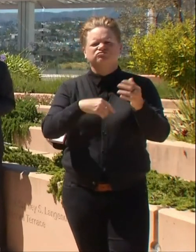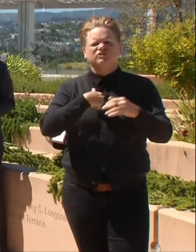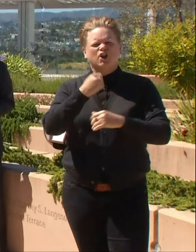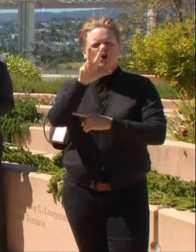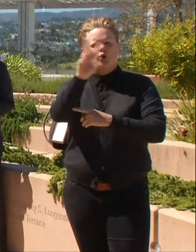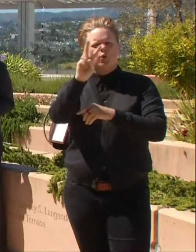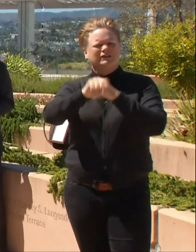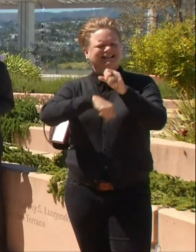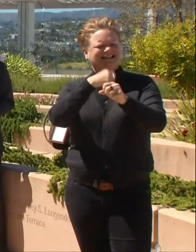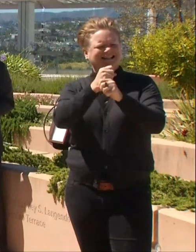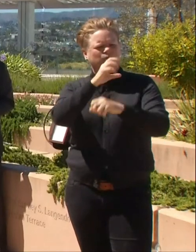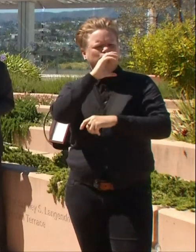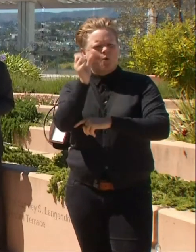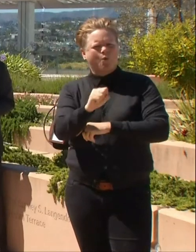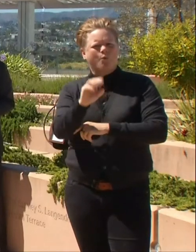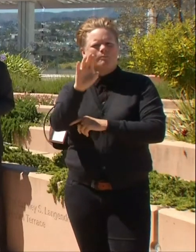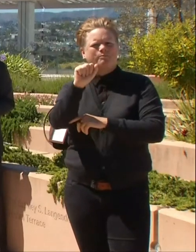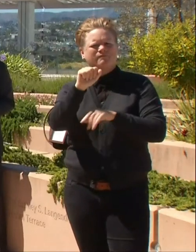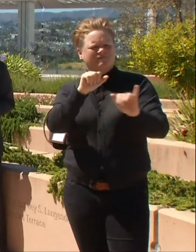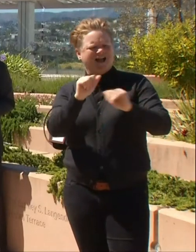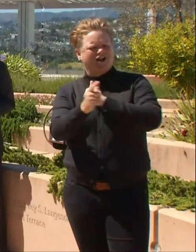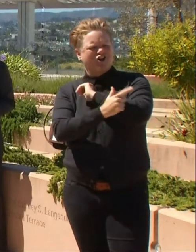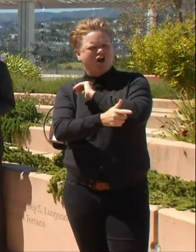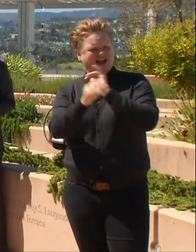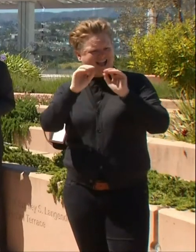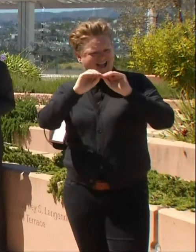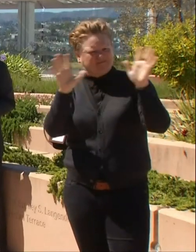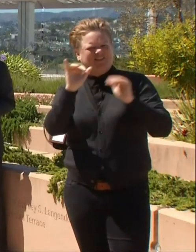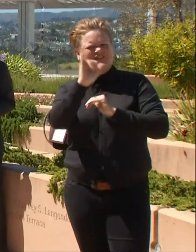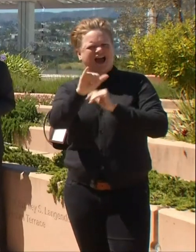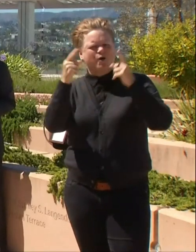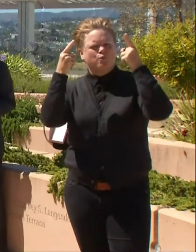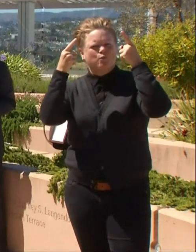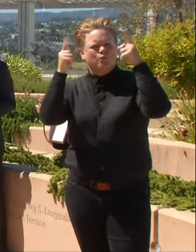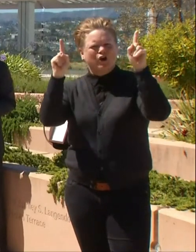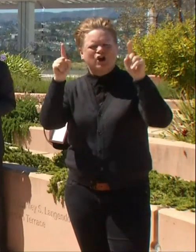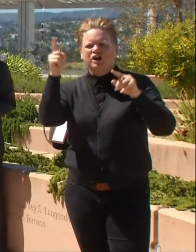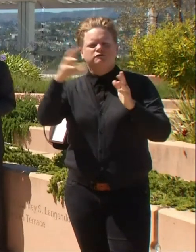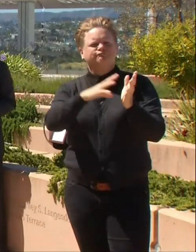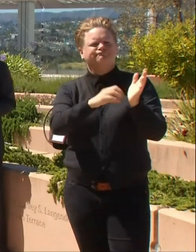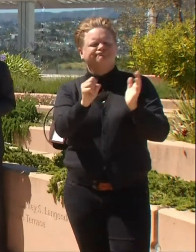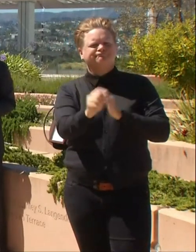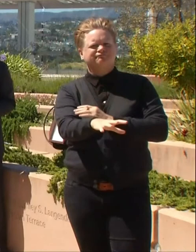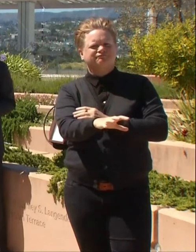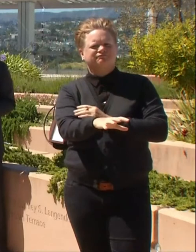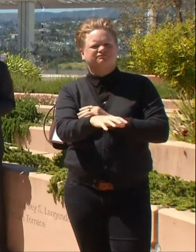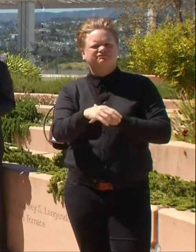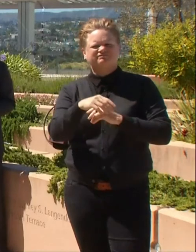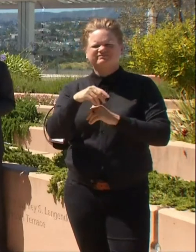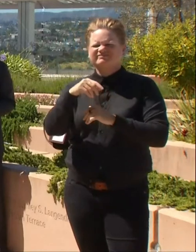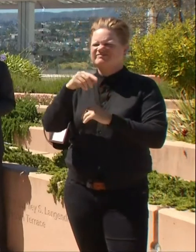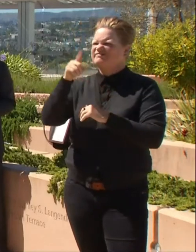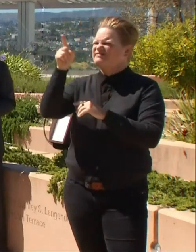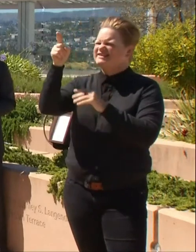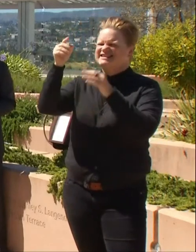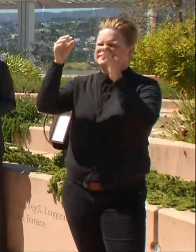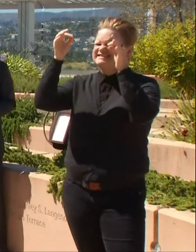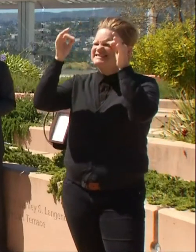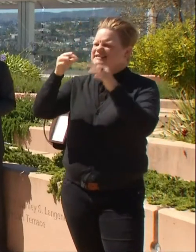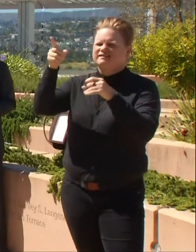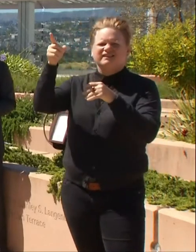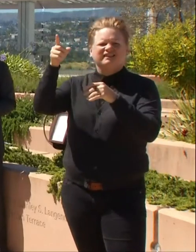working. The decision is not based on facts. The decision is not based on the correct interpretation of the